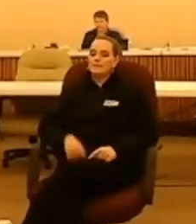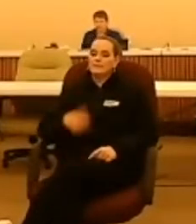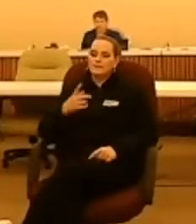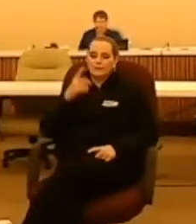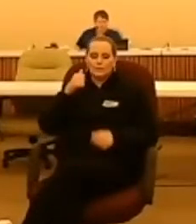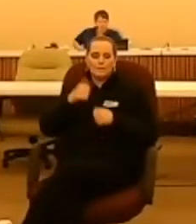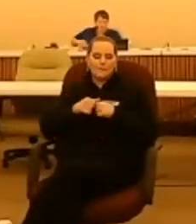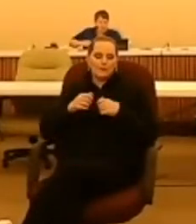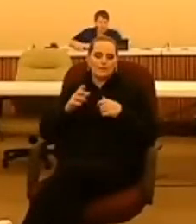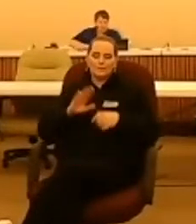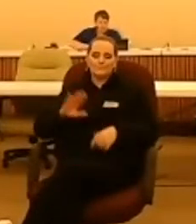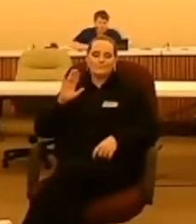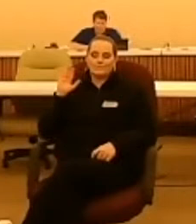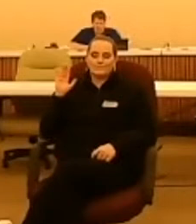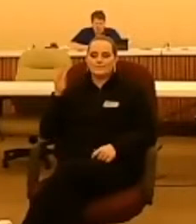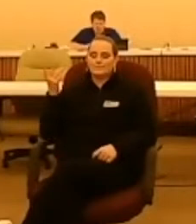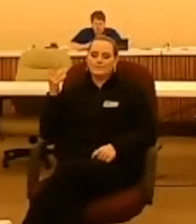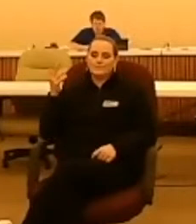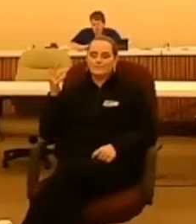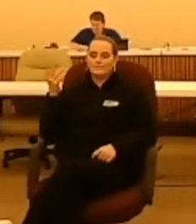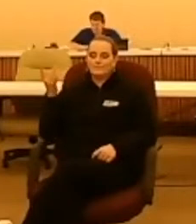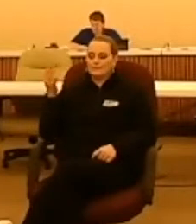remember when